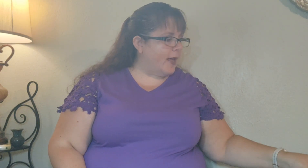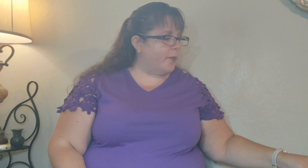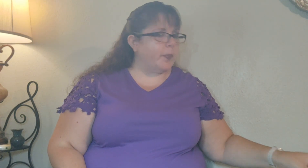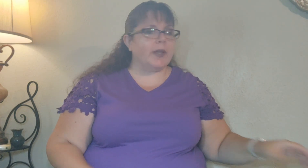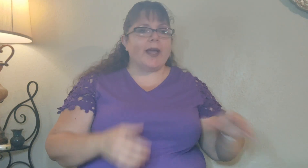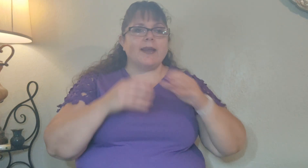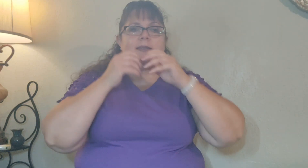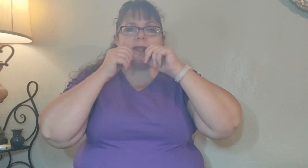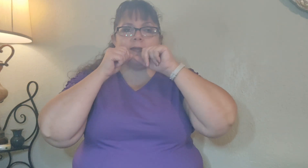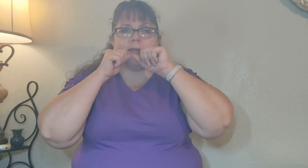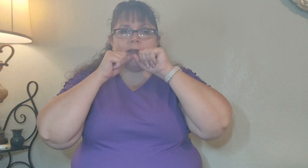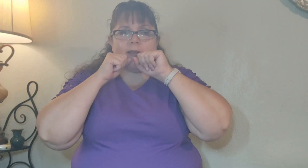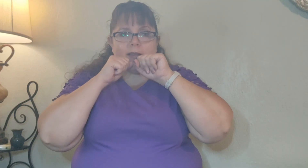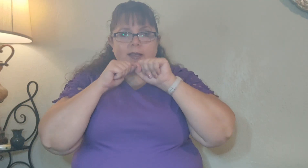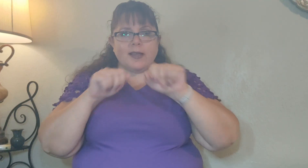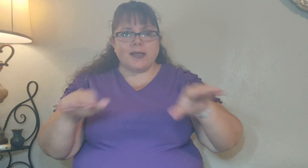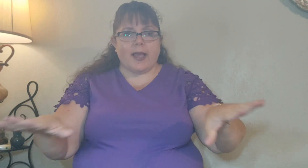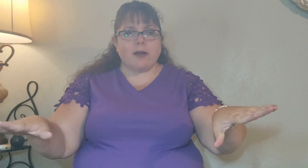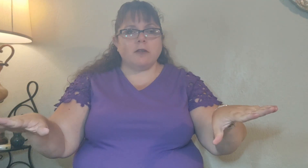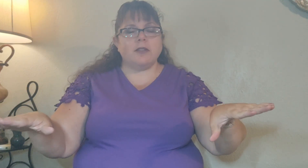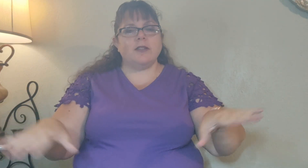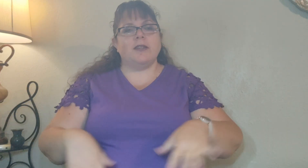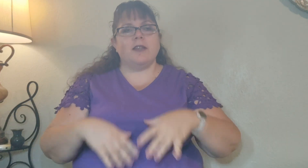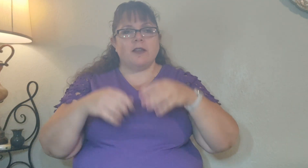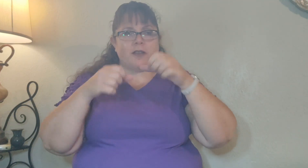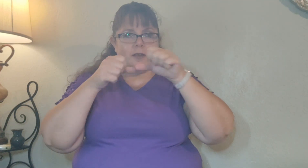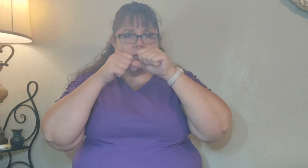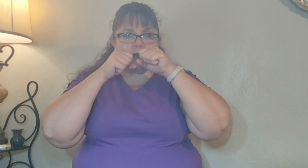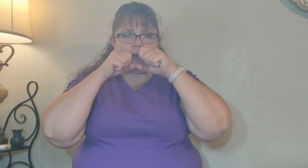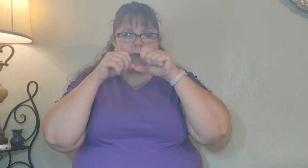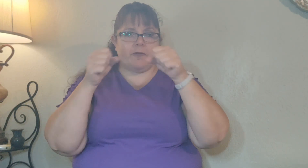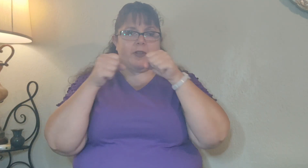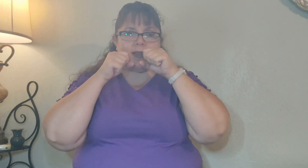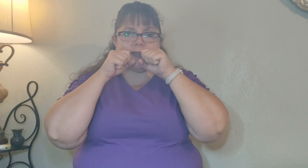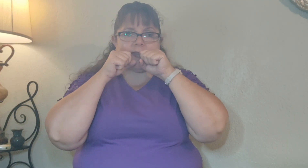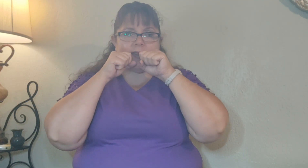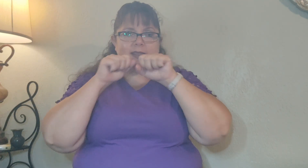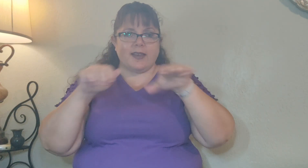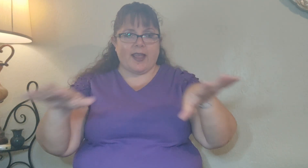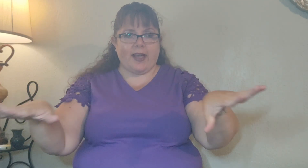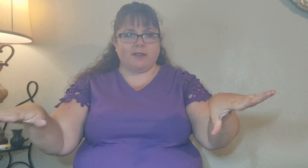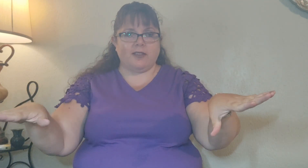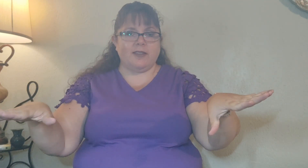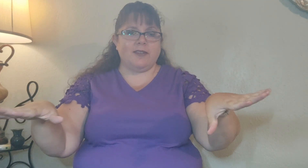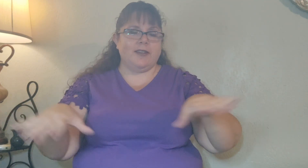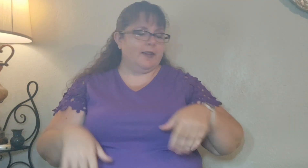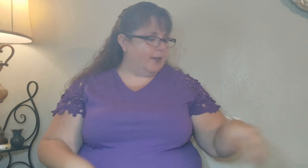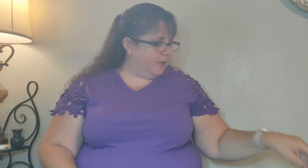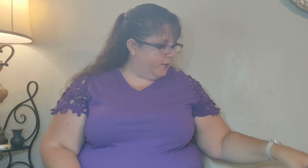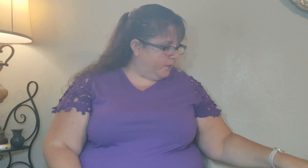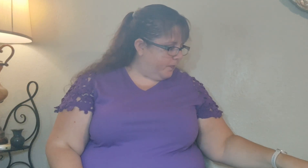And bless, out. You make a fist and then out.